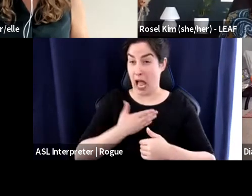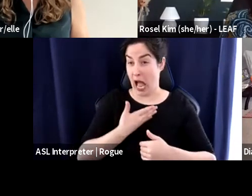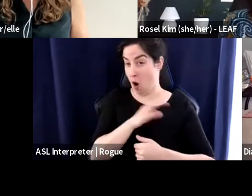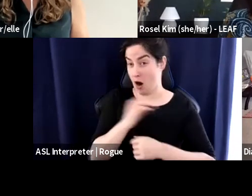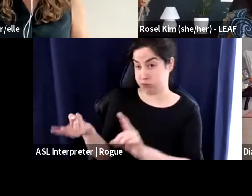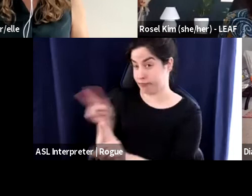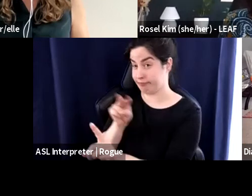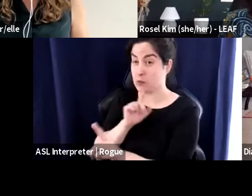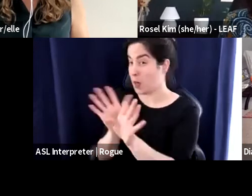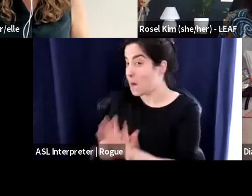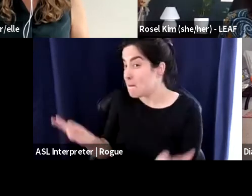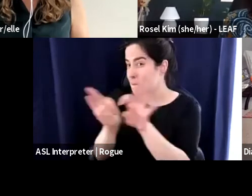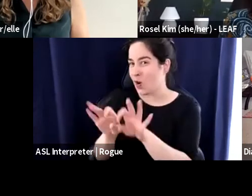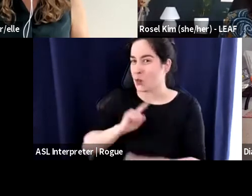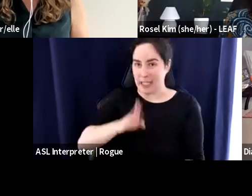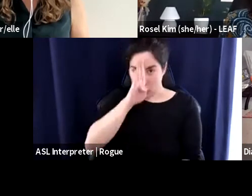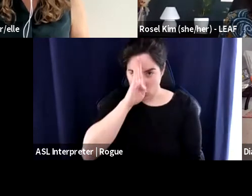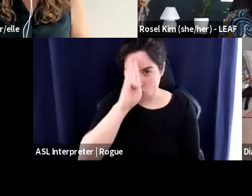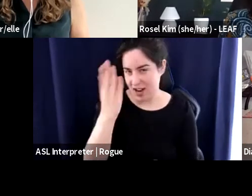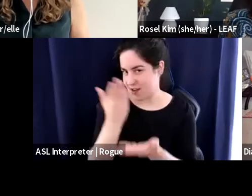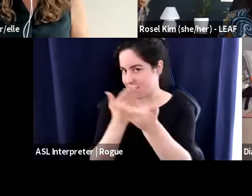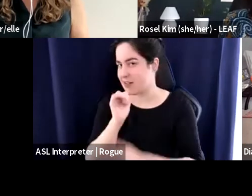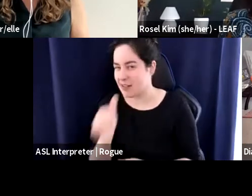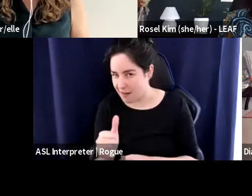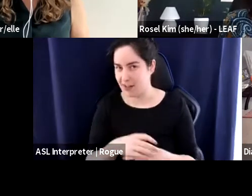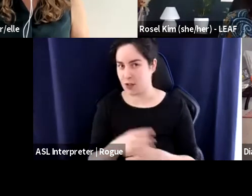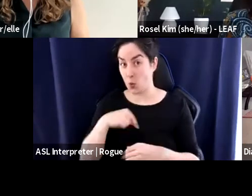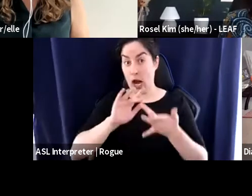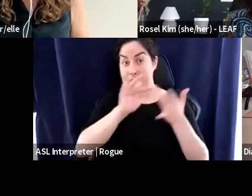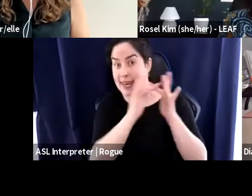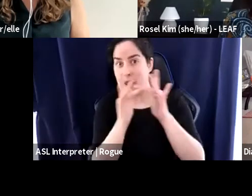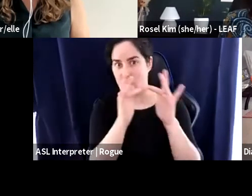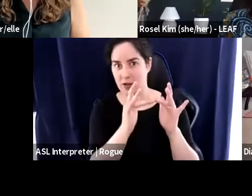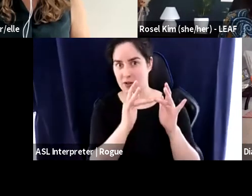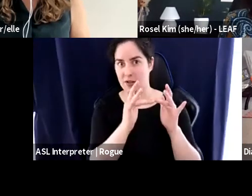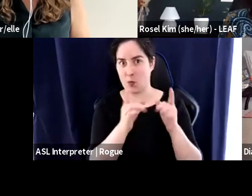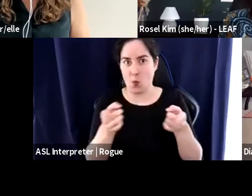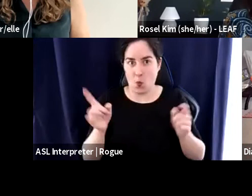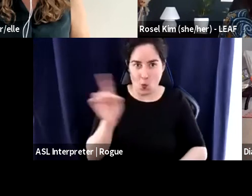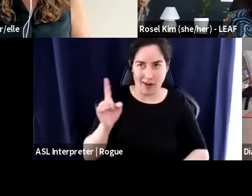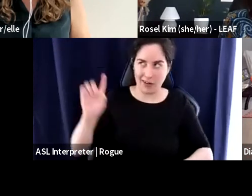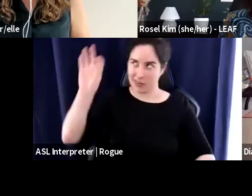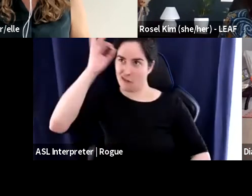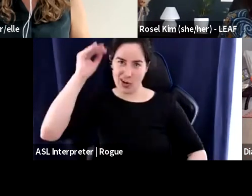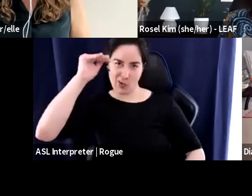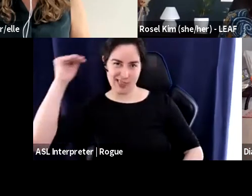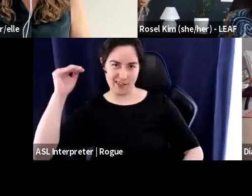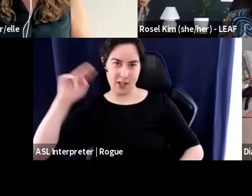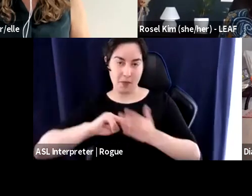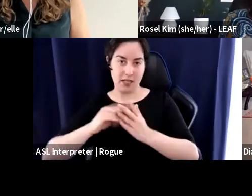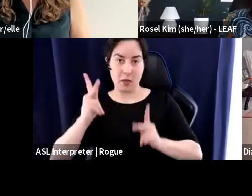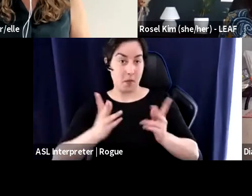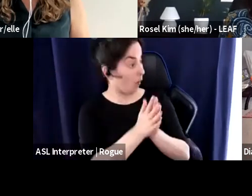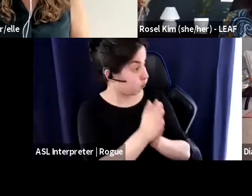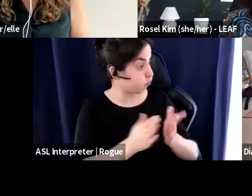because we don't do direct service and we're a network working at the federal level. It's trickier to figure out what to do when people want to come forward and